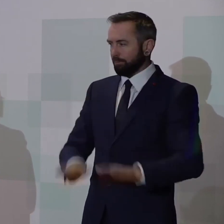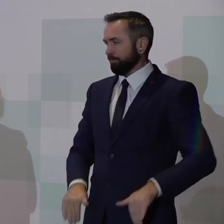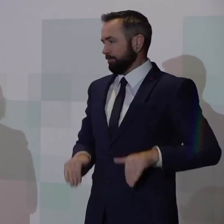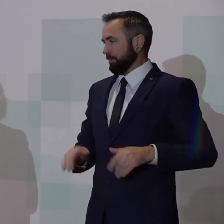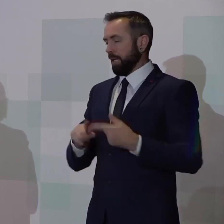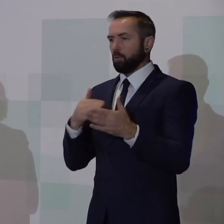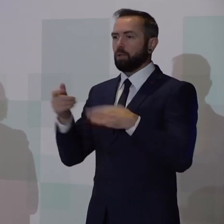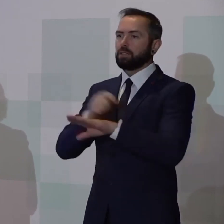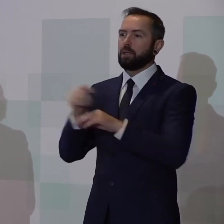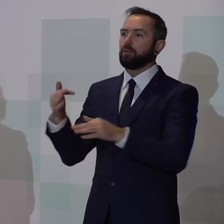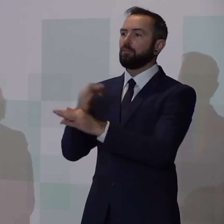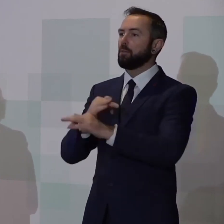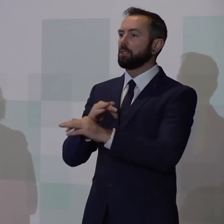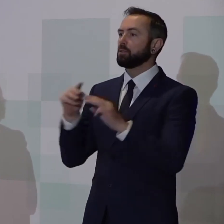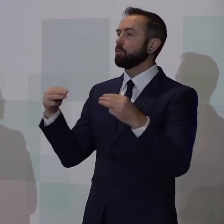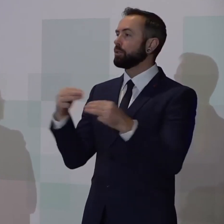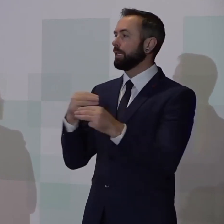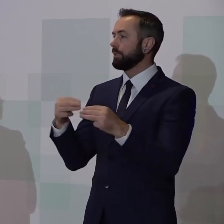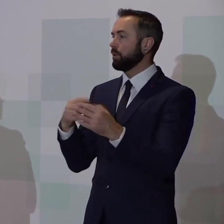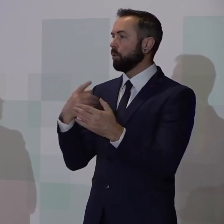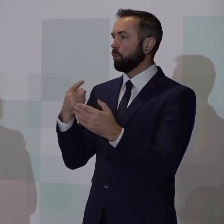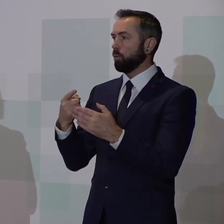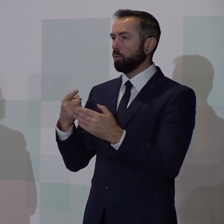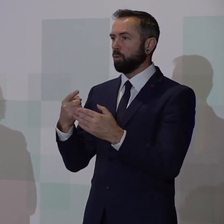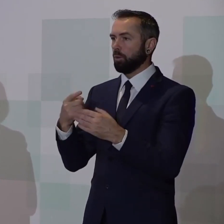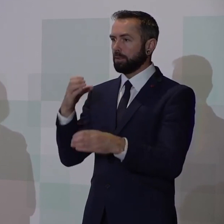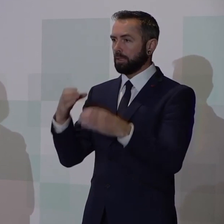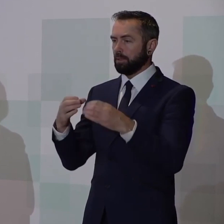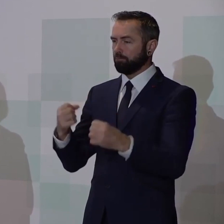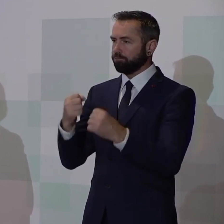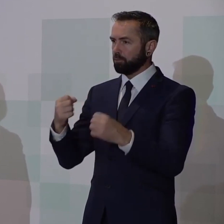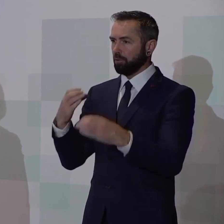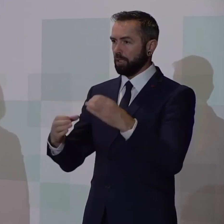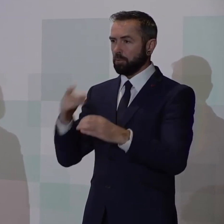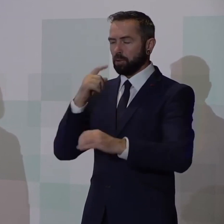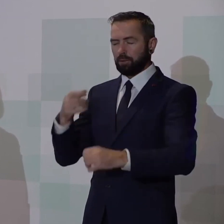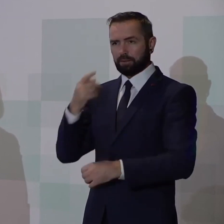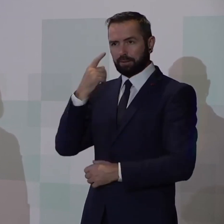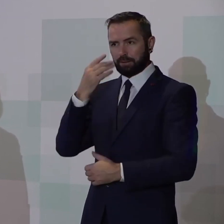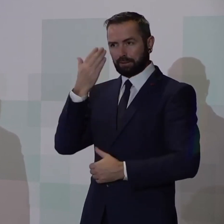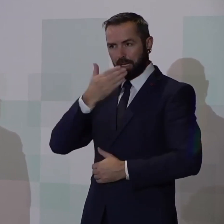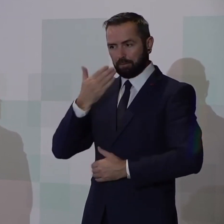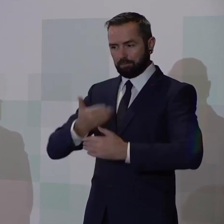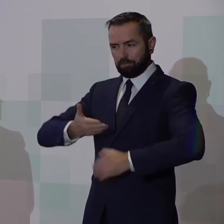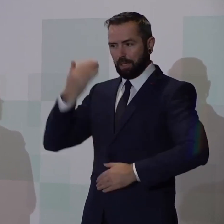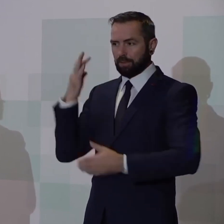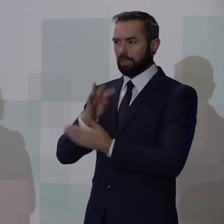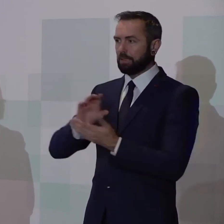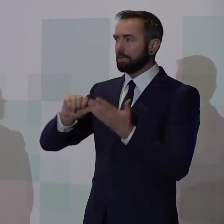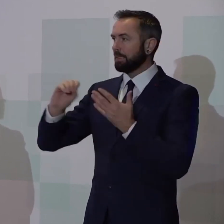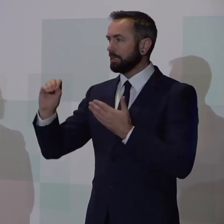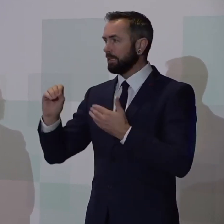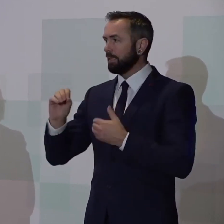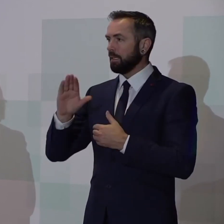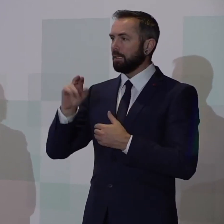protected? And one of the landmark cases, quite a sad case going back to the 1960s, Niccolo and